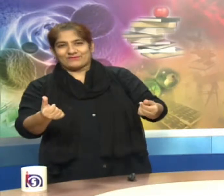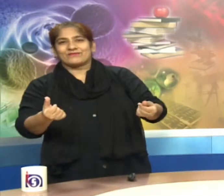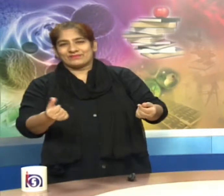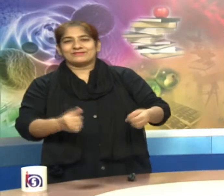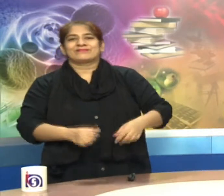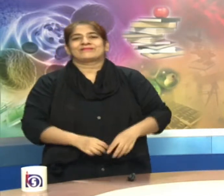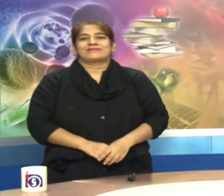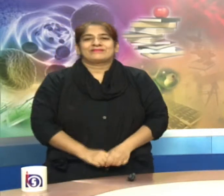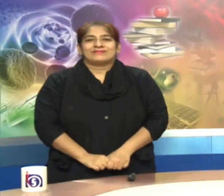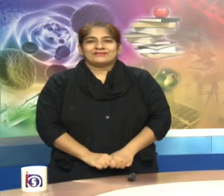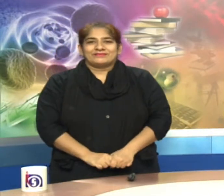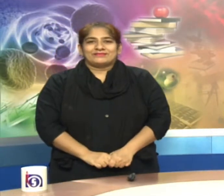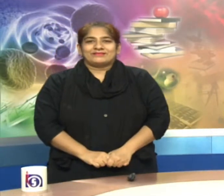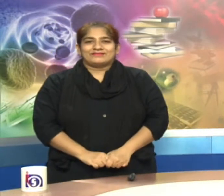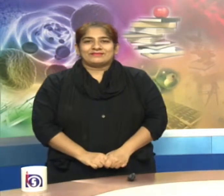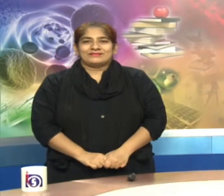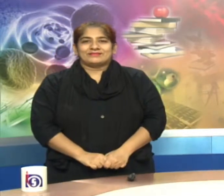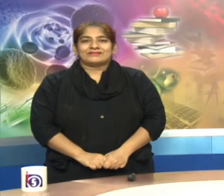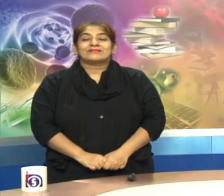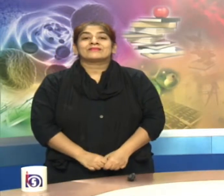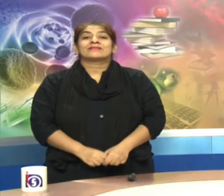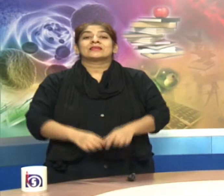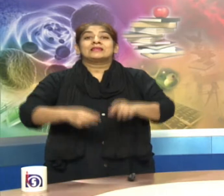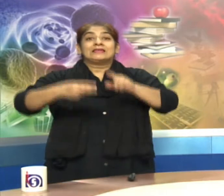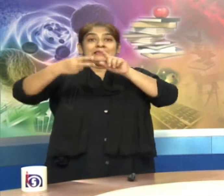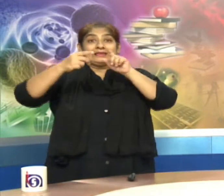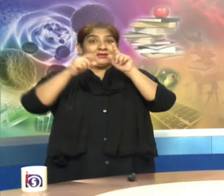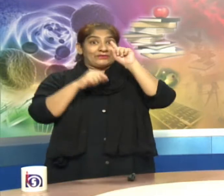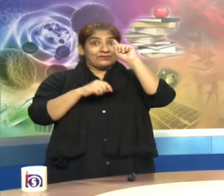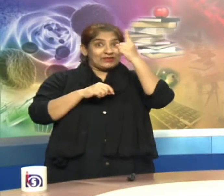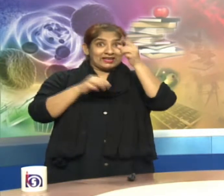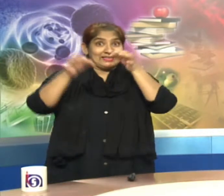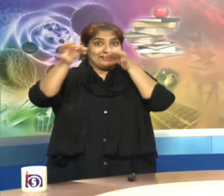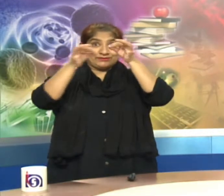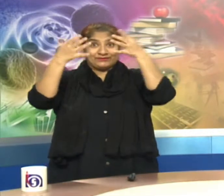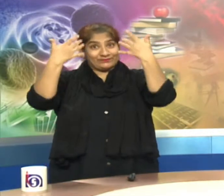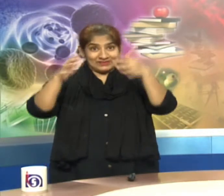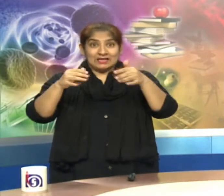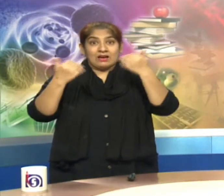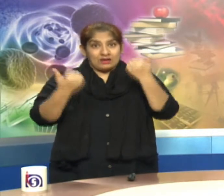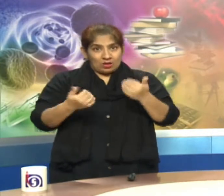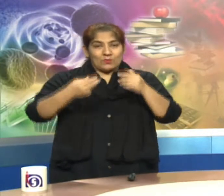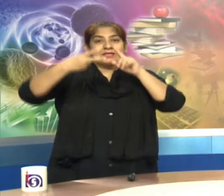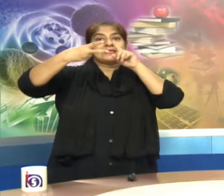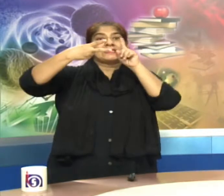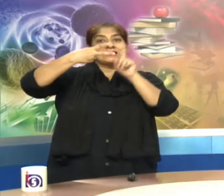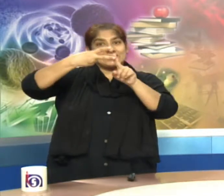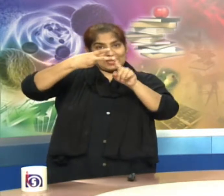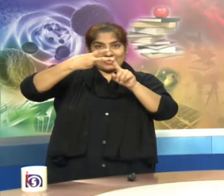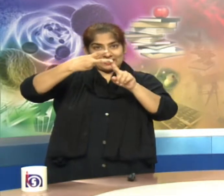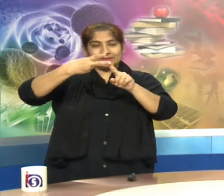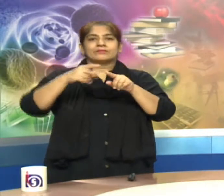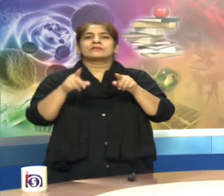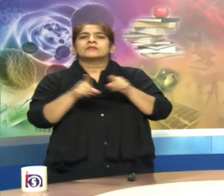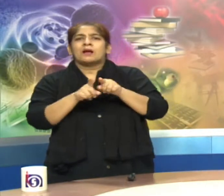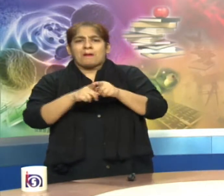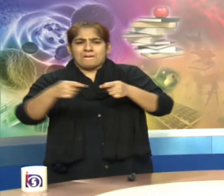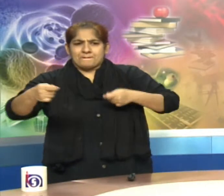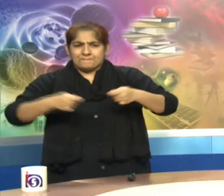then it is after sales service which is given to the customer. Now we have understood the benefits to